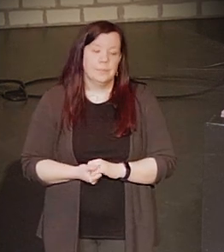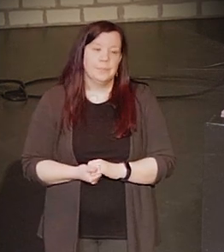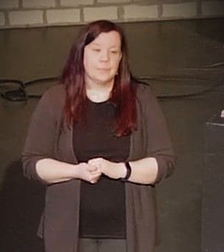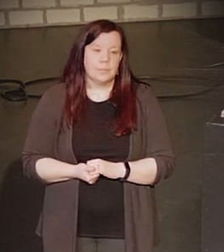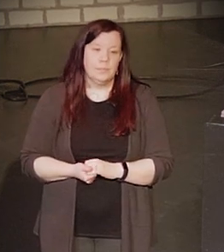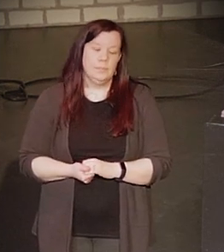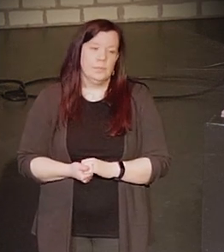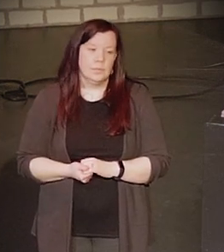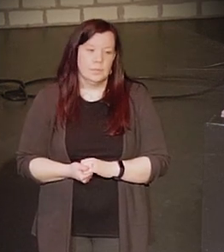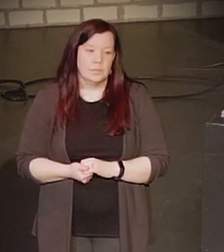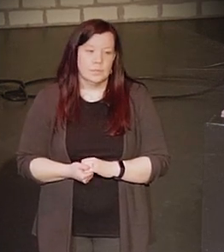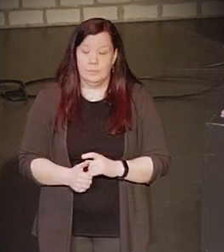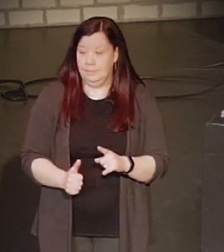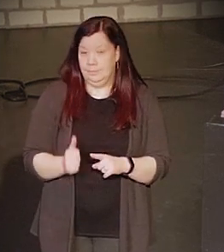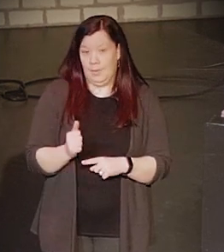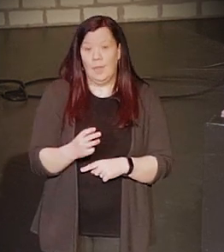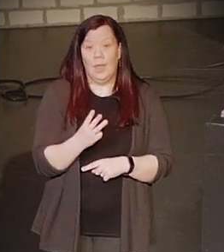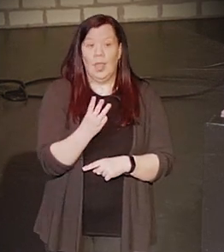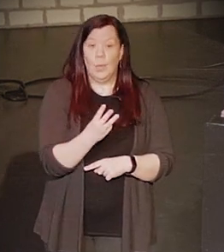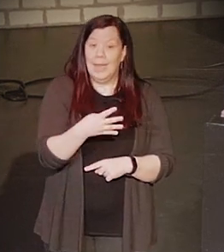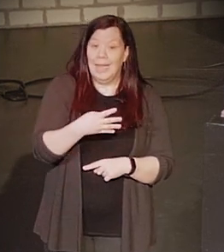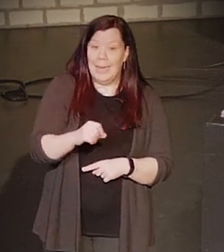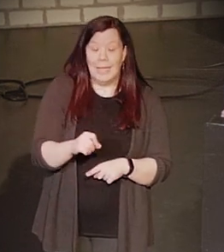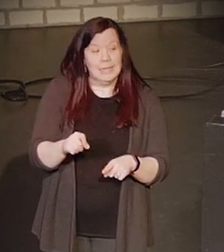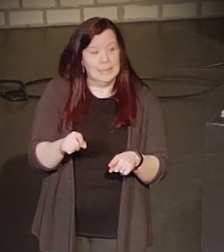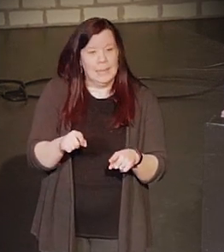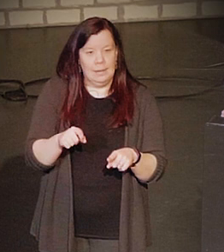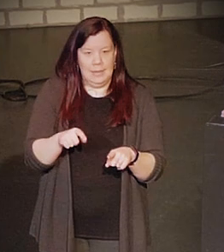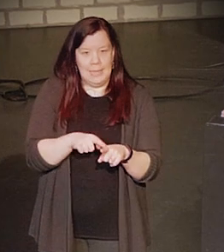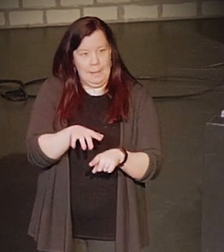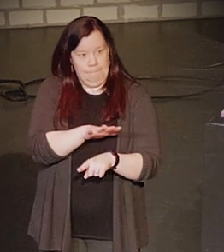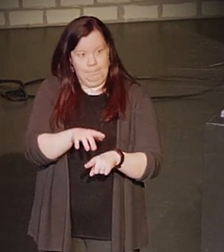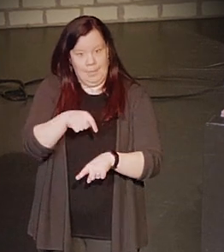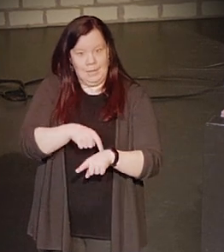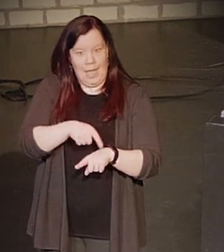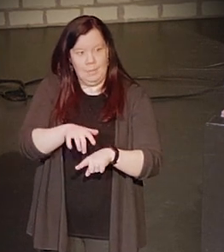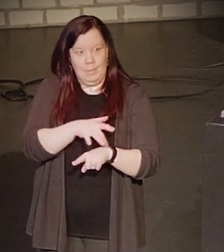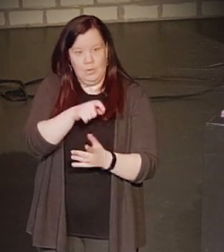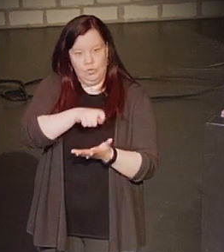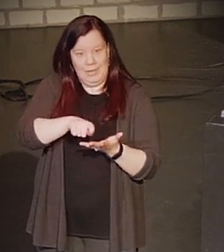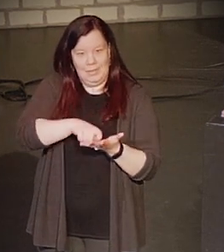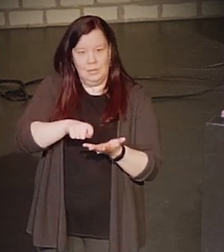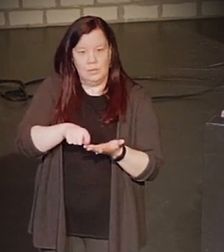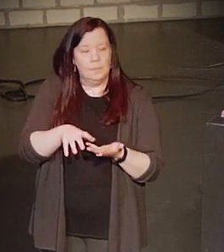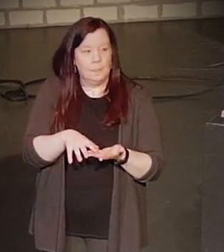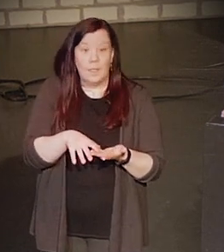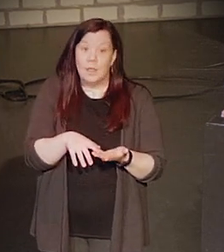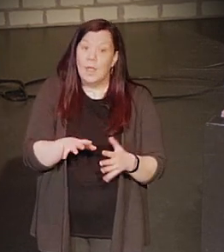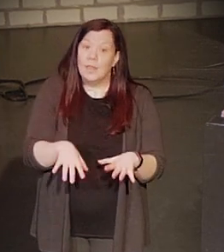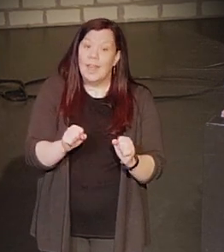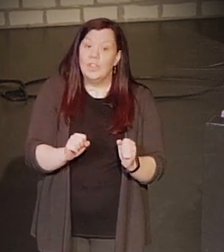Crucially, in the 390s, so in the decade when the play Assemblywomen will be written, pay is